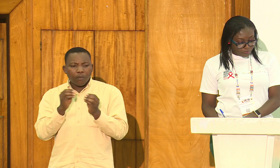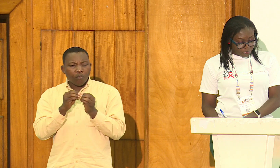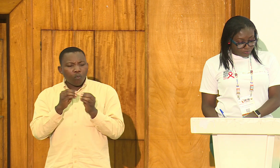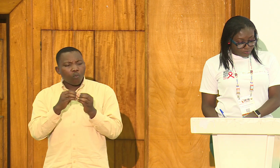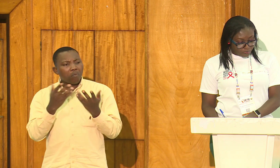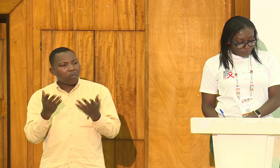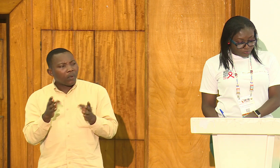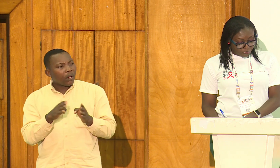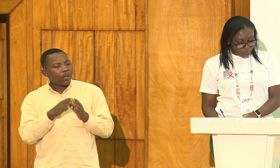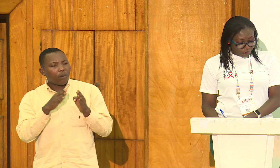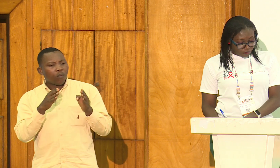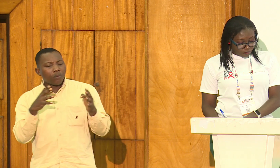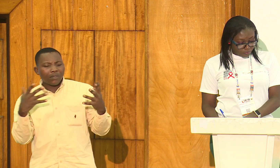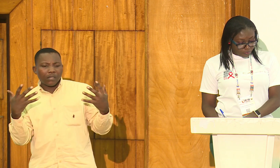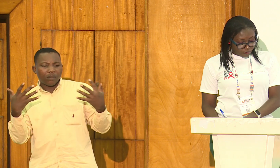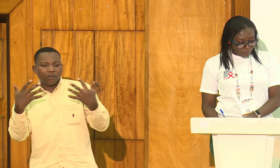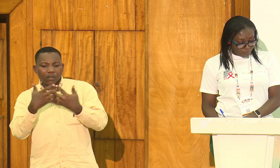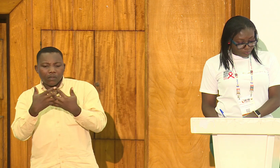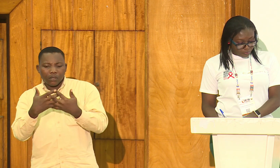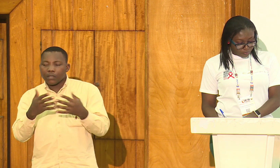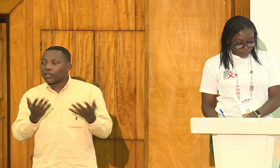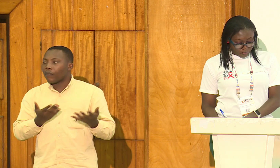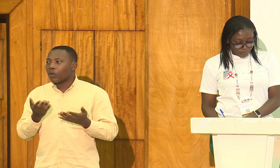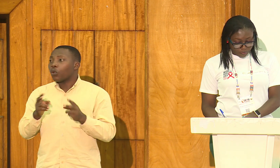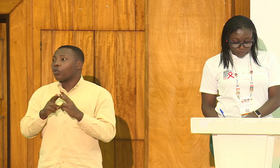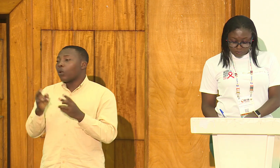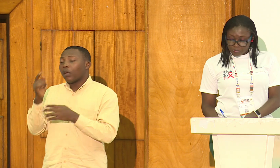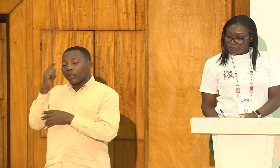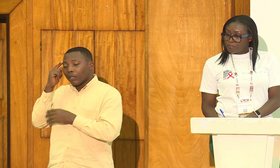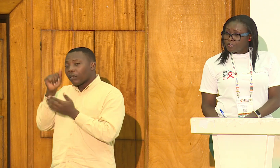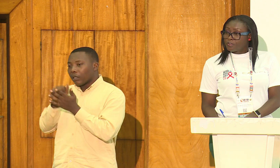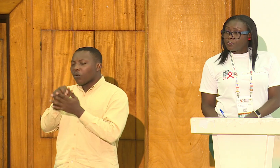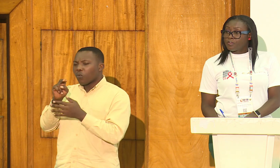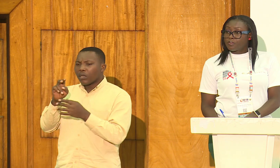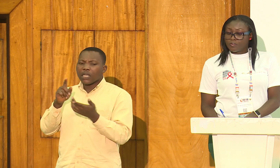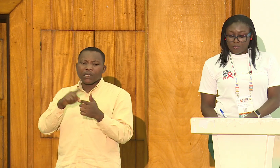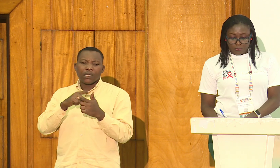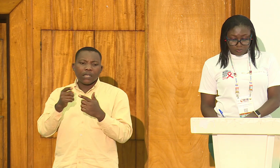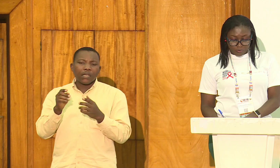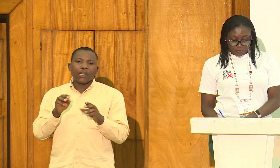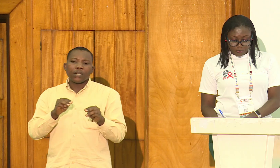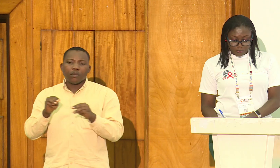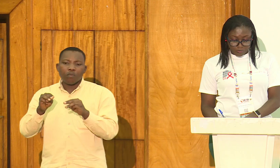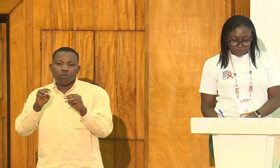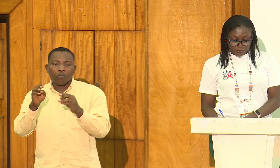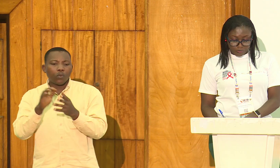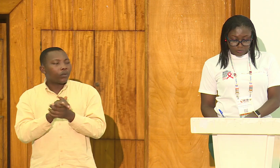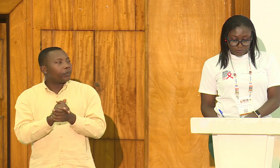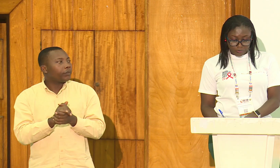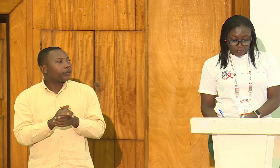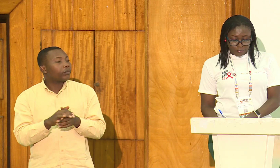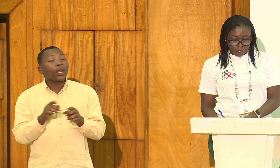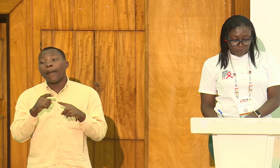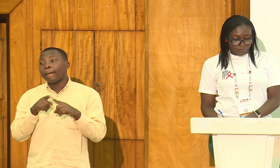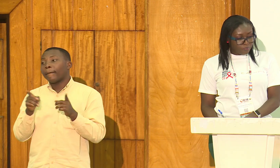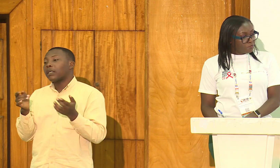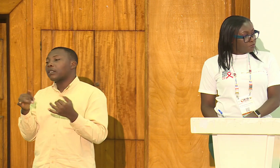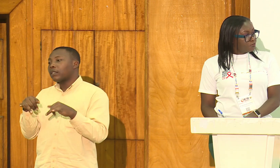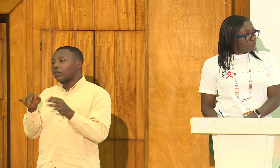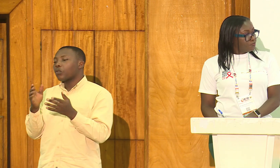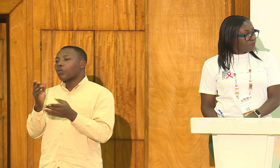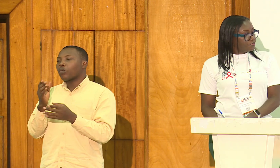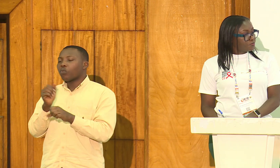in more integrated services. So I think we probably need a mixed model, but certainly